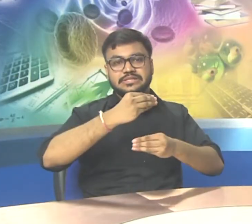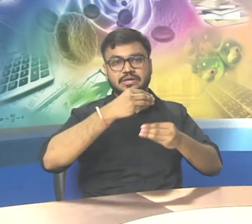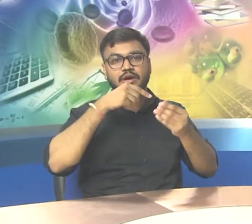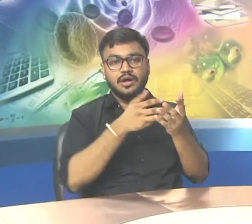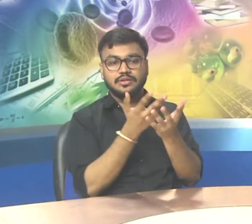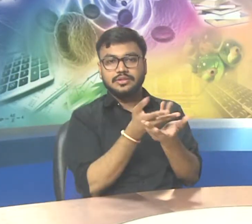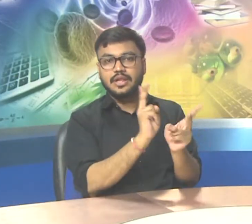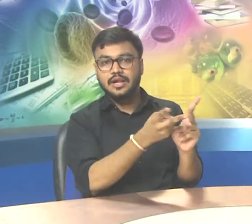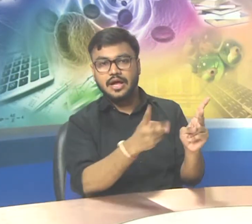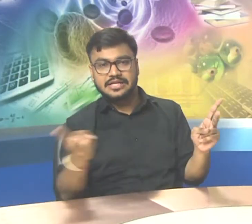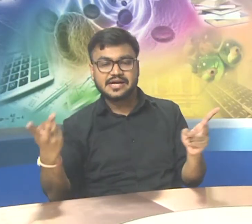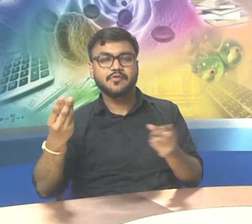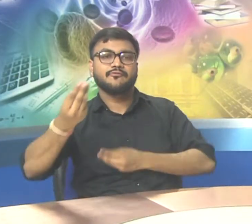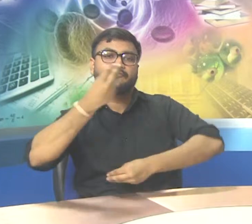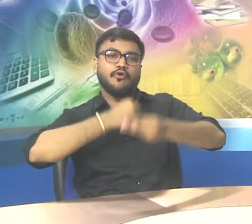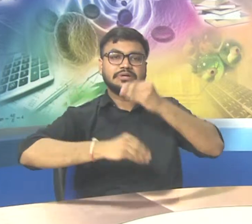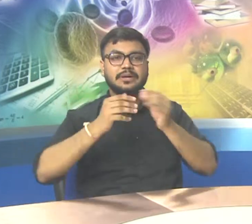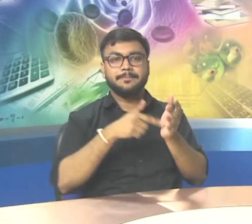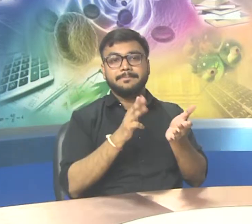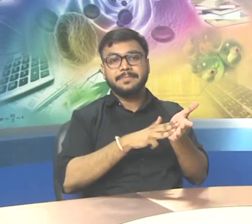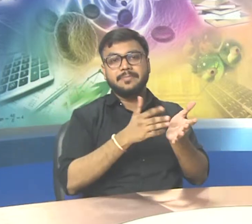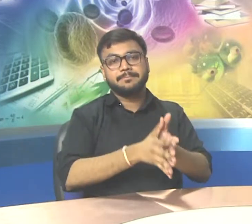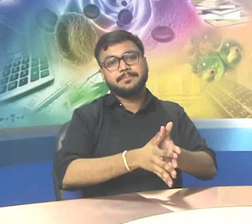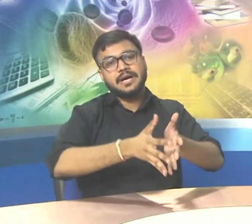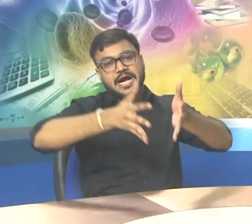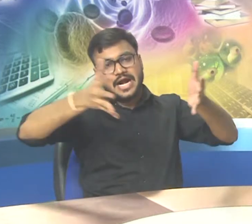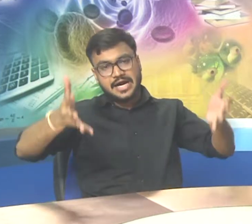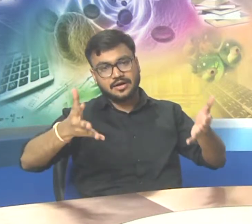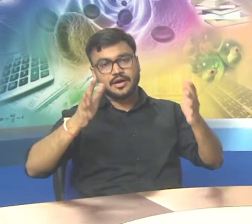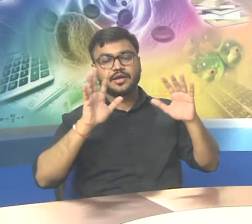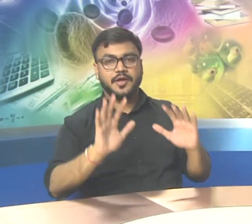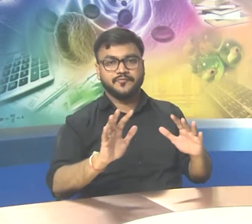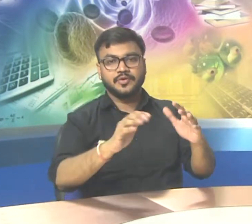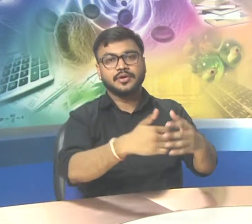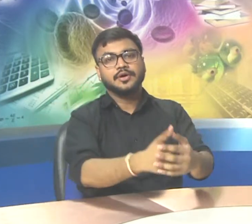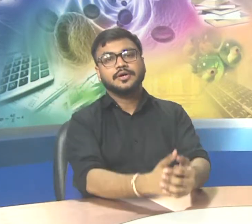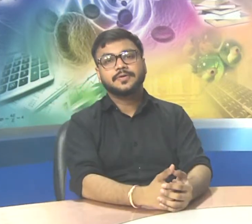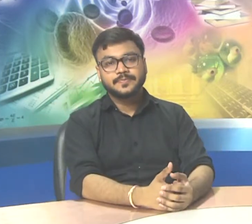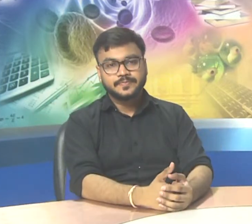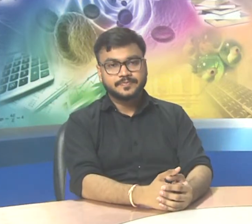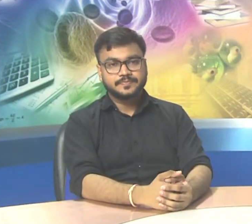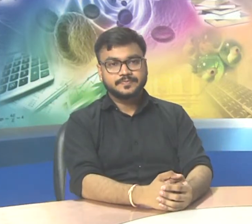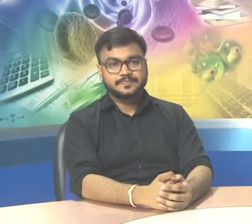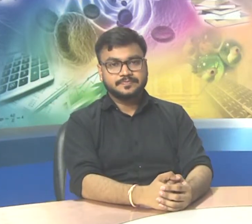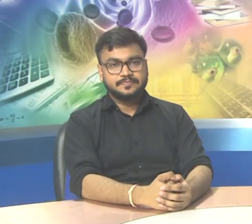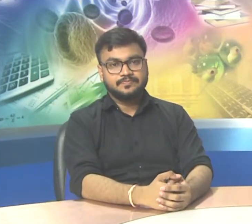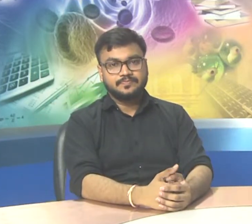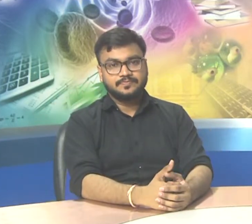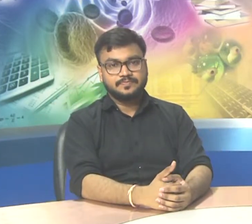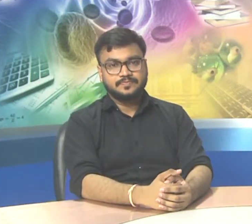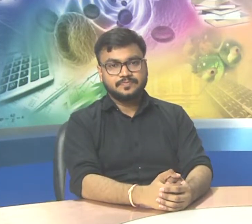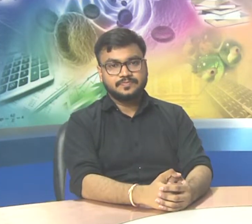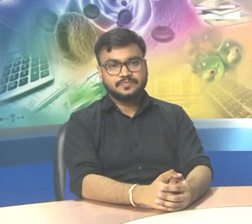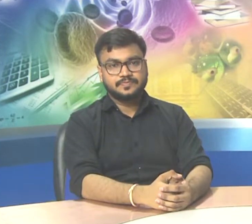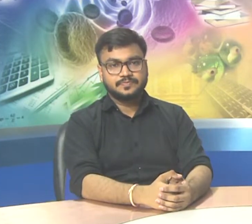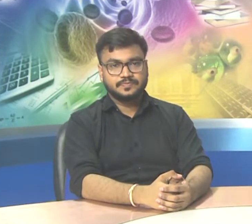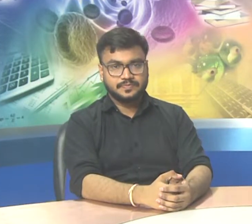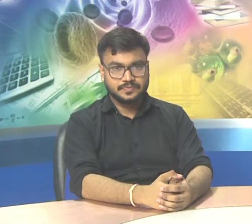These are nutrients that our body needs in large amount. Let us understand this in